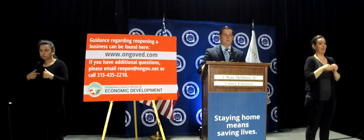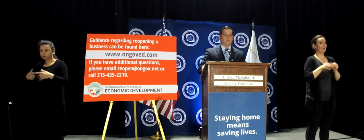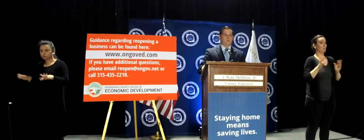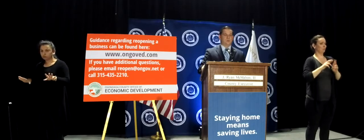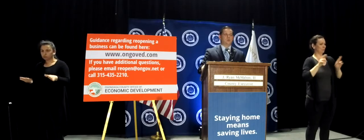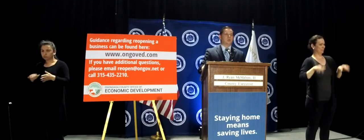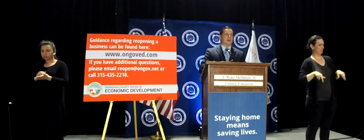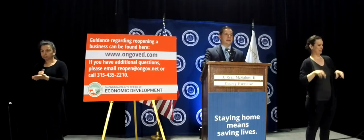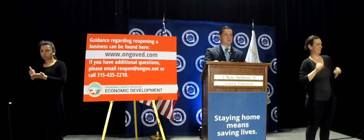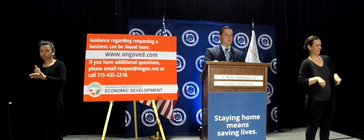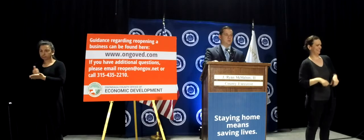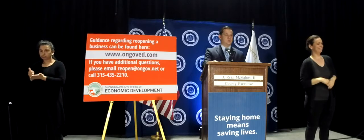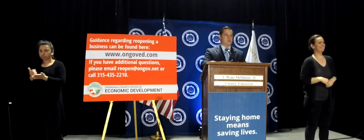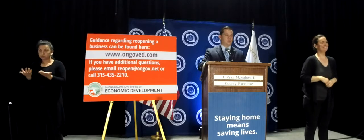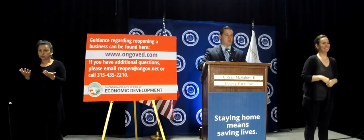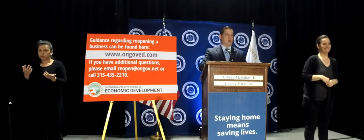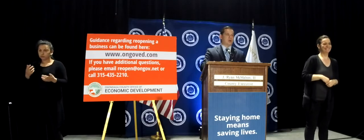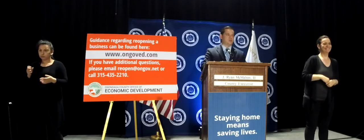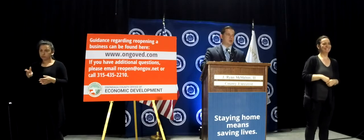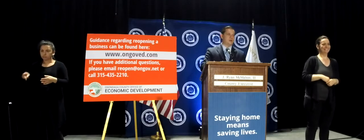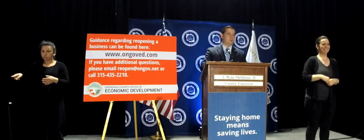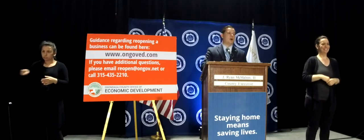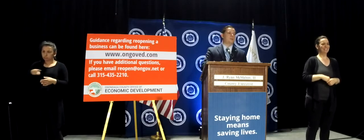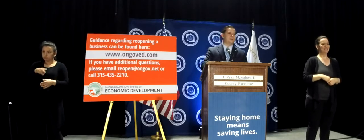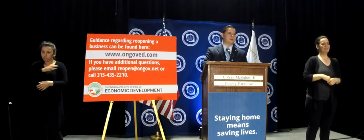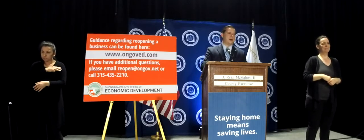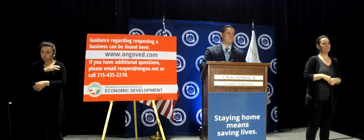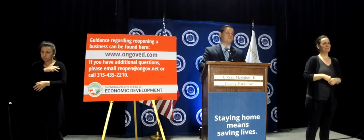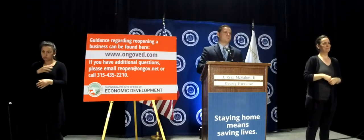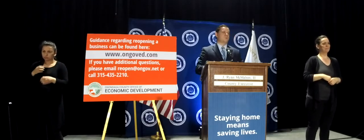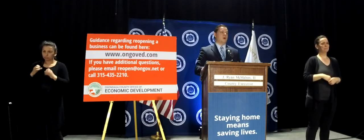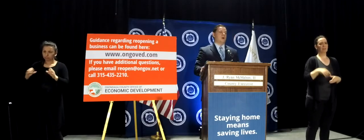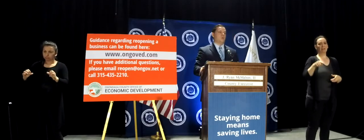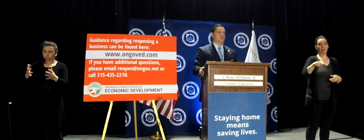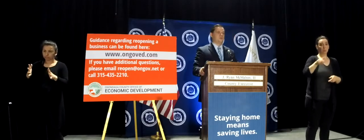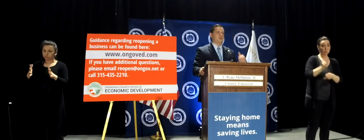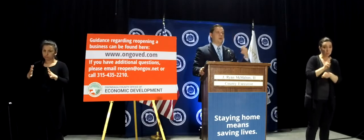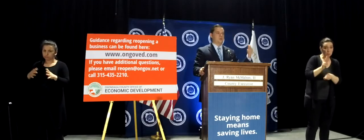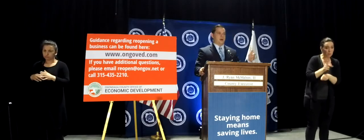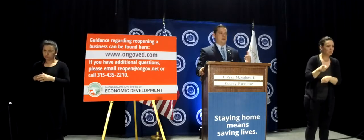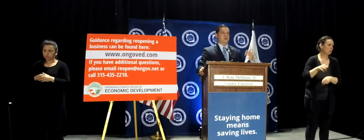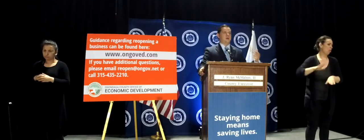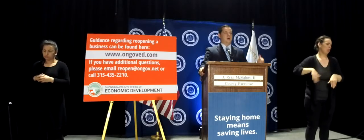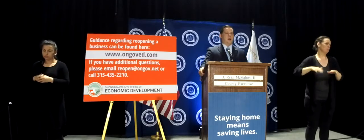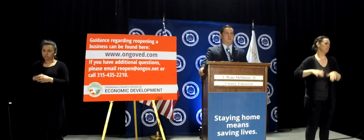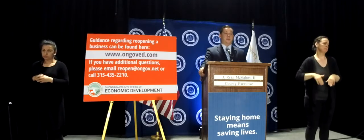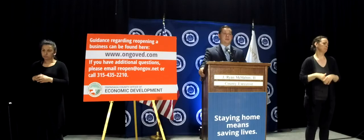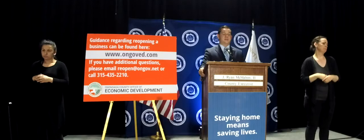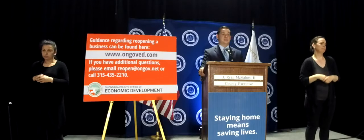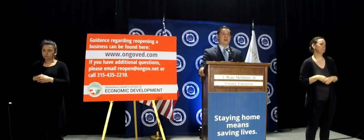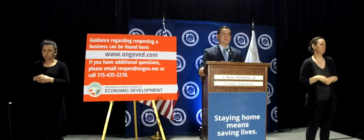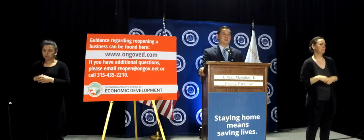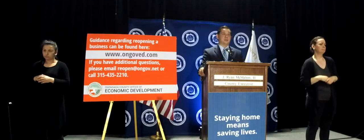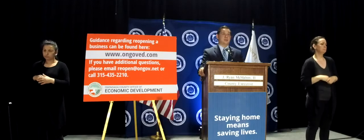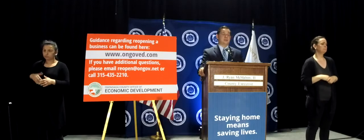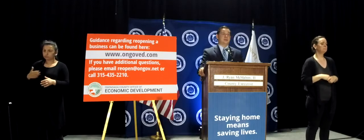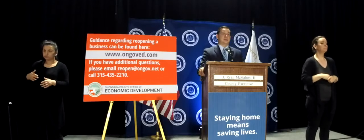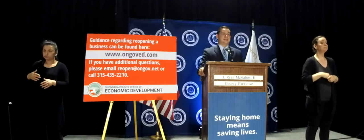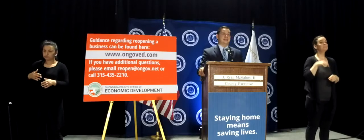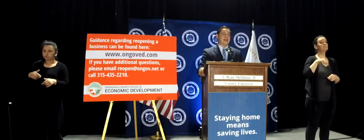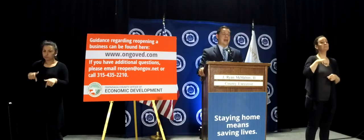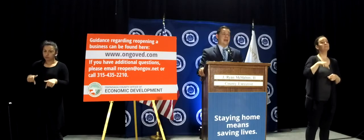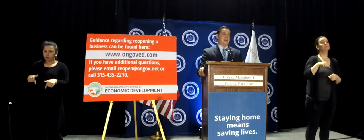had to utilize those cross-trained departments yet with the flow yet. But this is